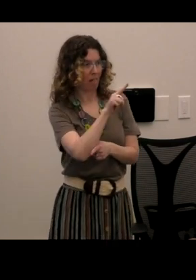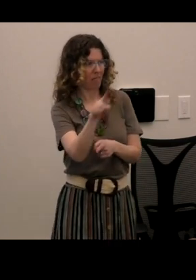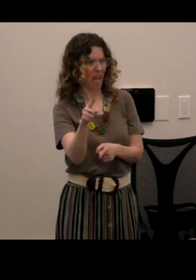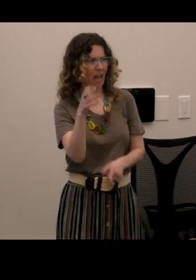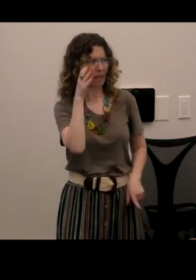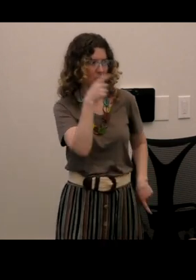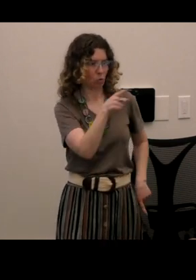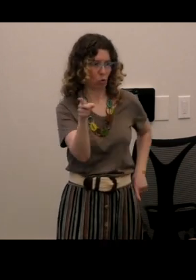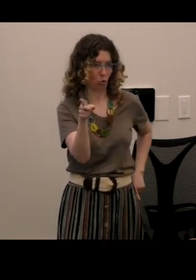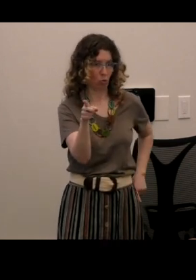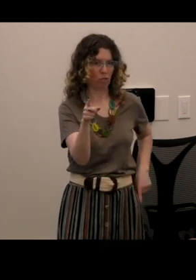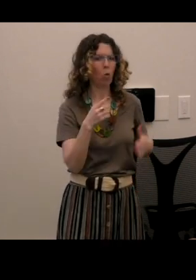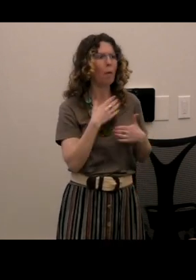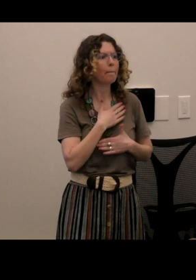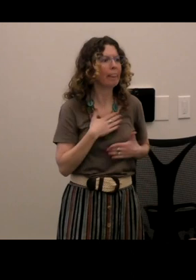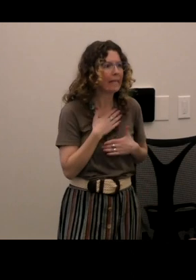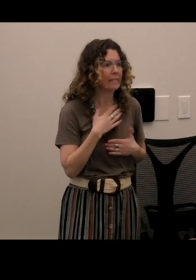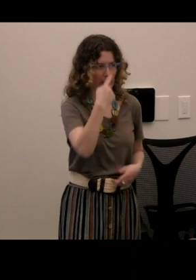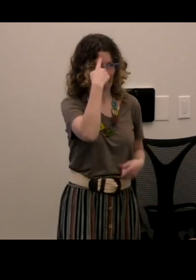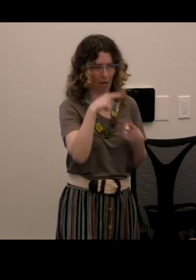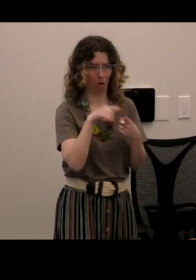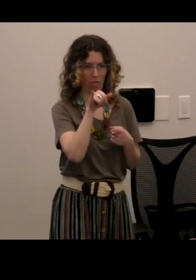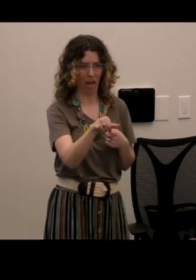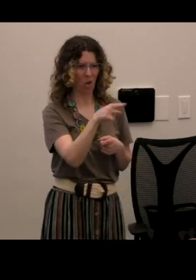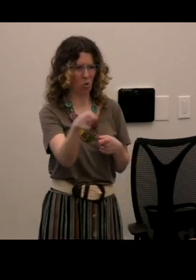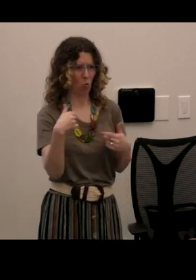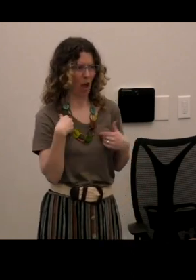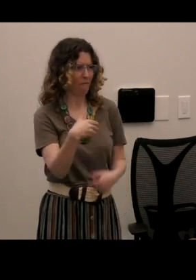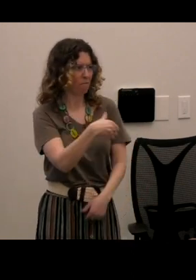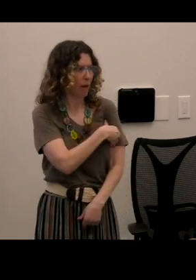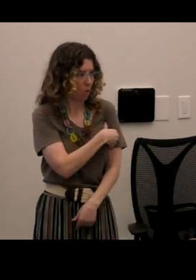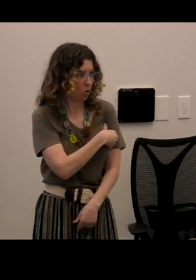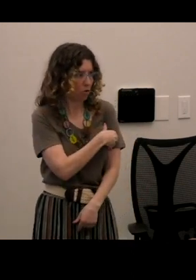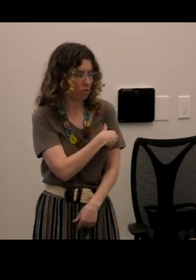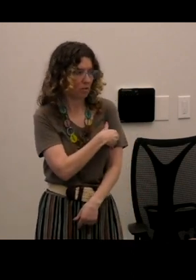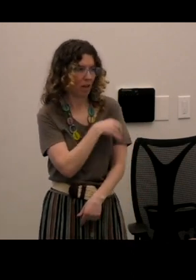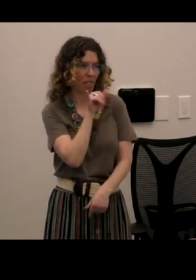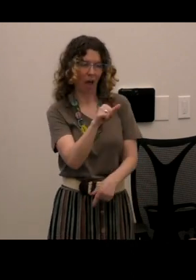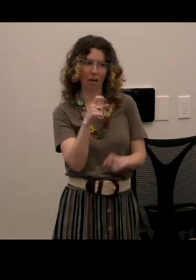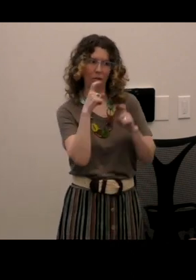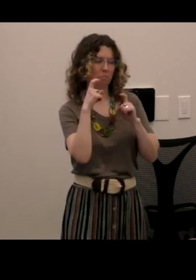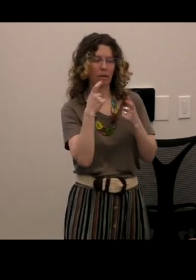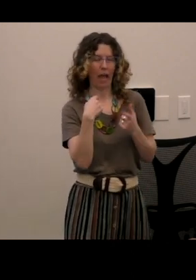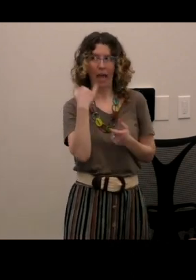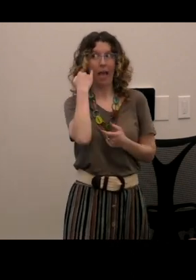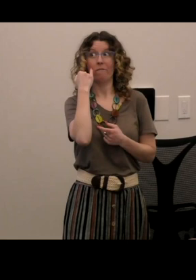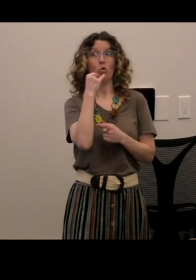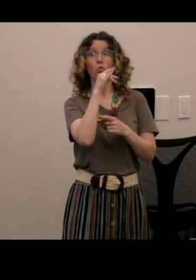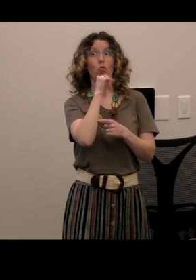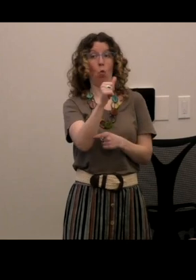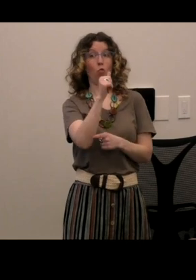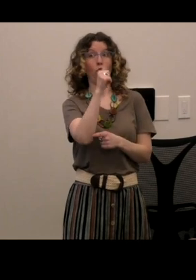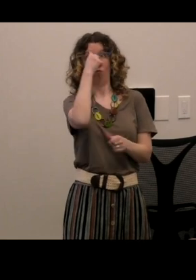tuition. They'll listen to you. So please think about that. You have that power.